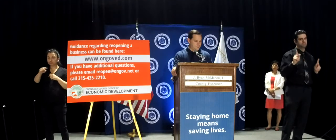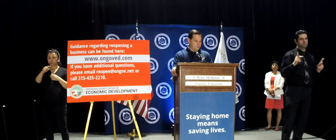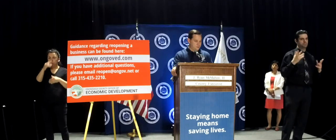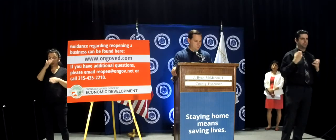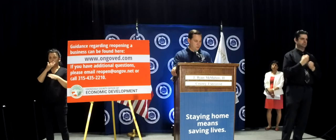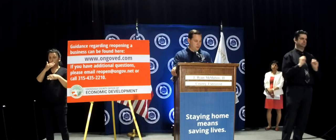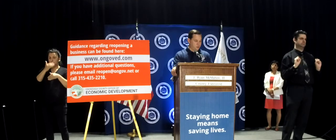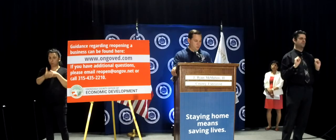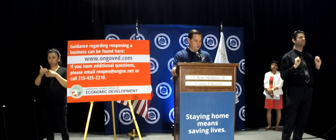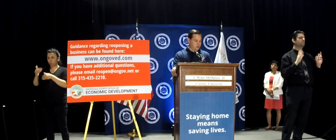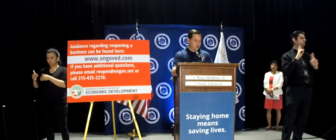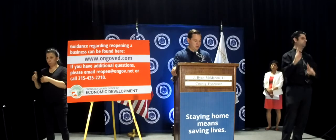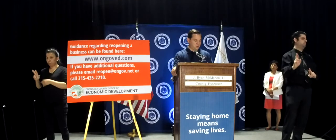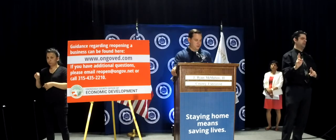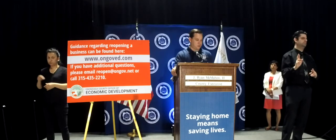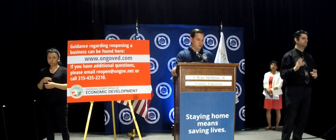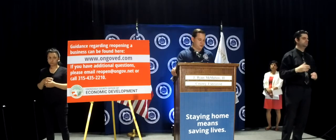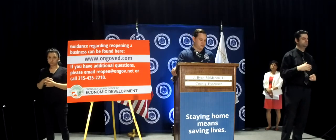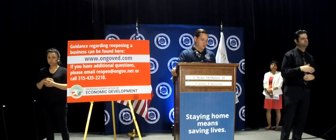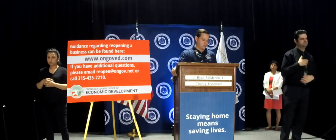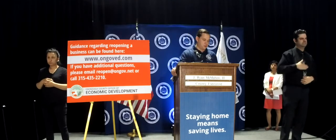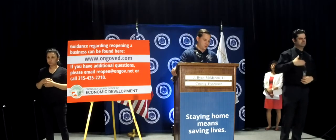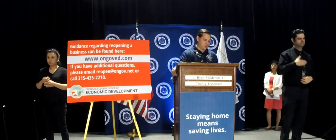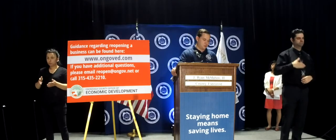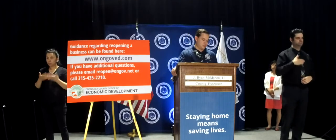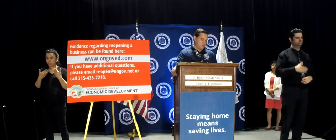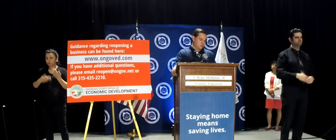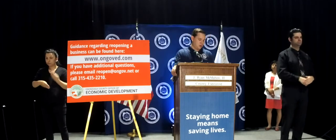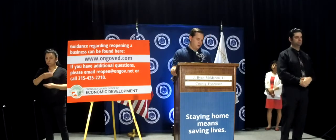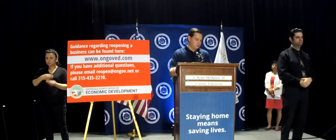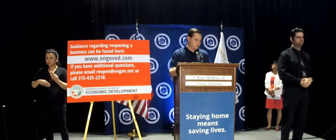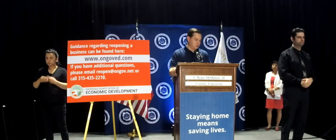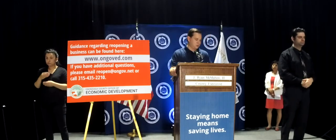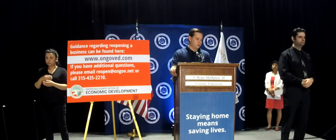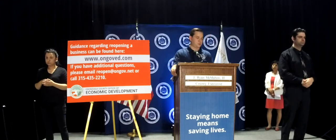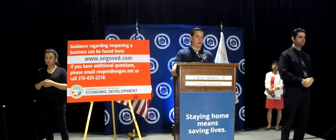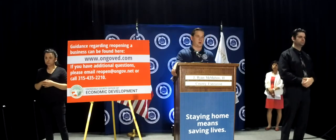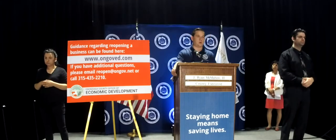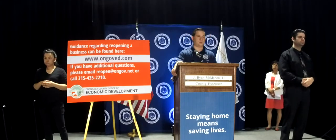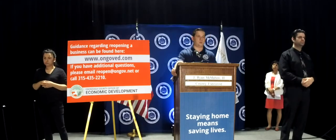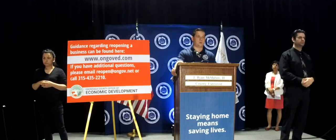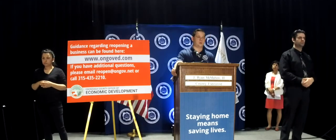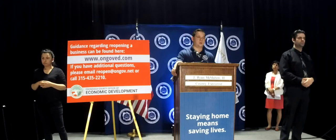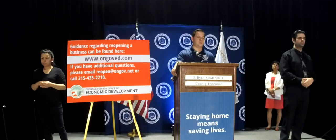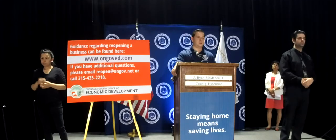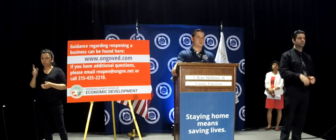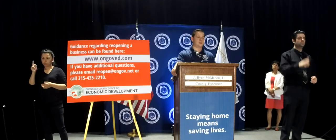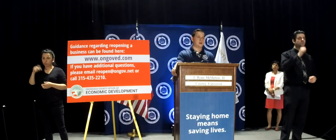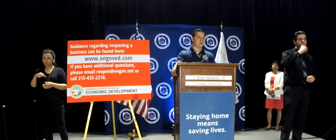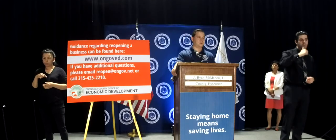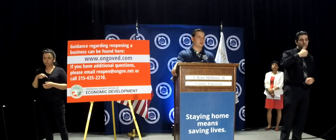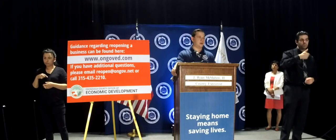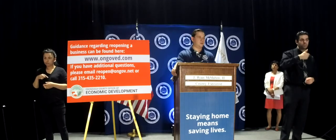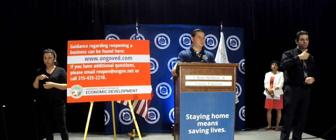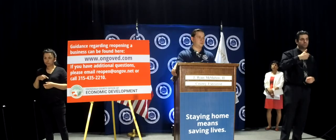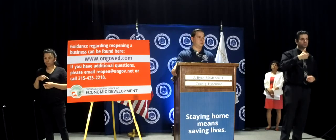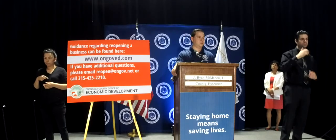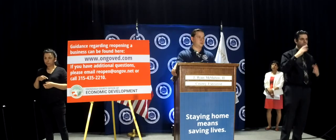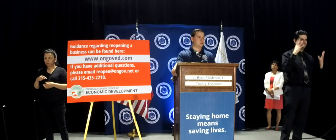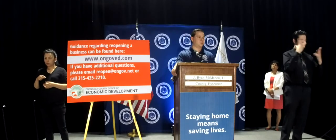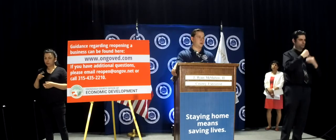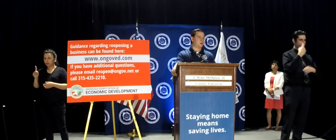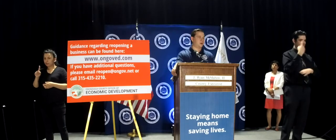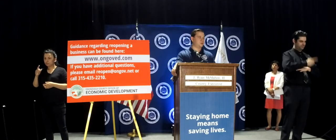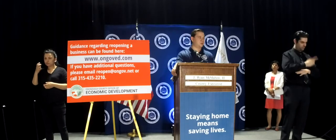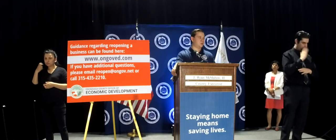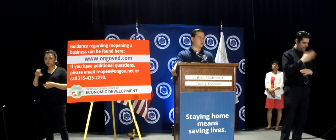do. Related to restart, we'll take questions on restart. Certainly tomorrow, nice day. We're going to have the